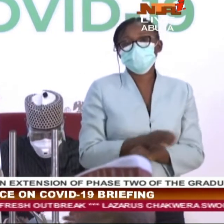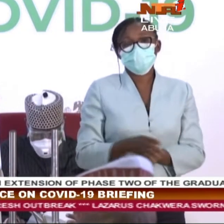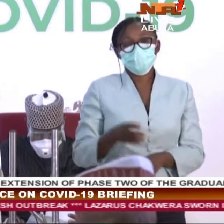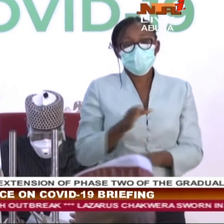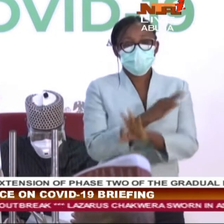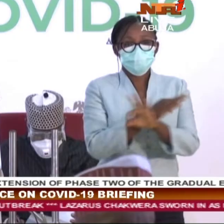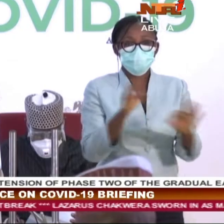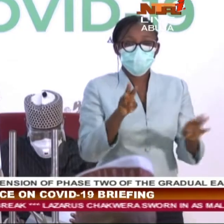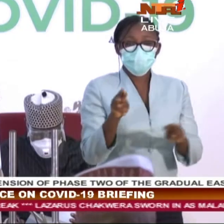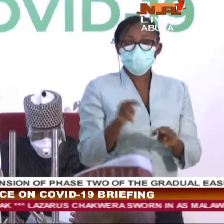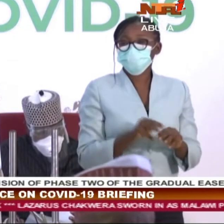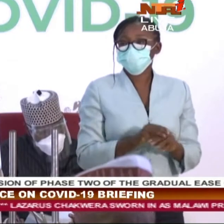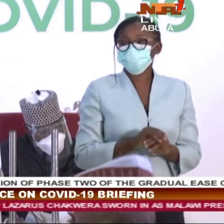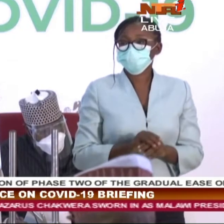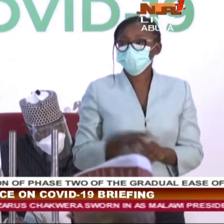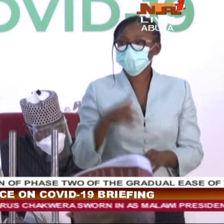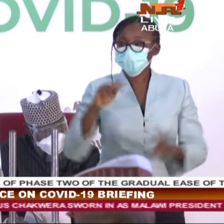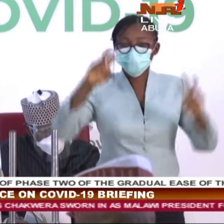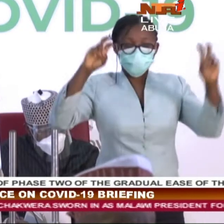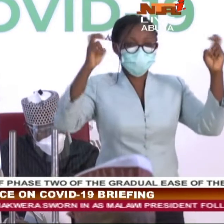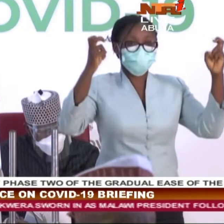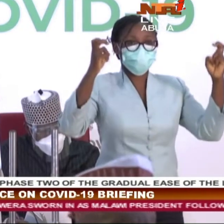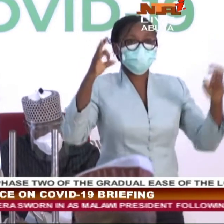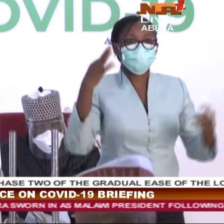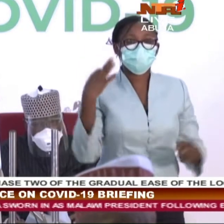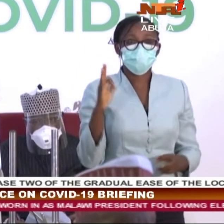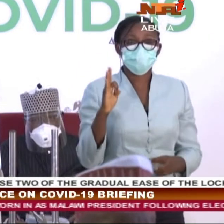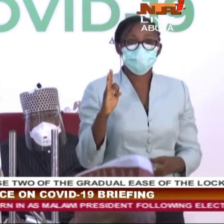Free movement, okay. The issue of,